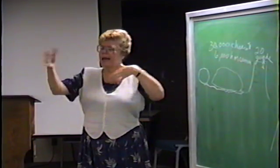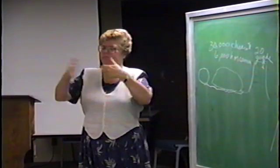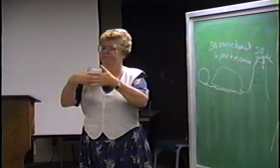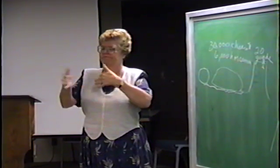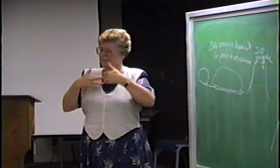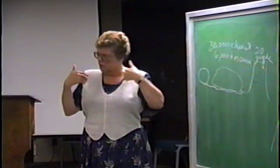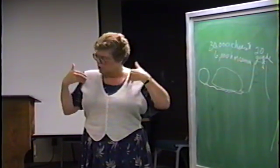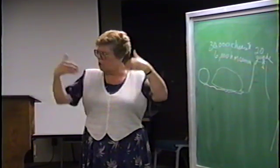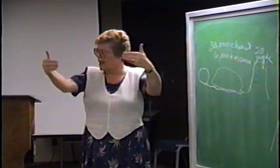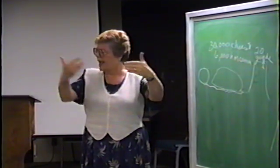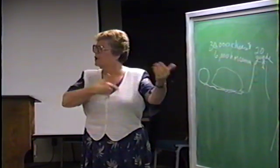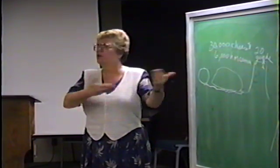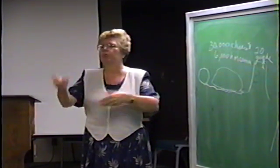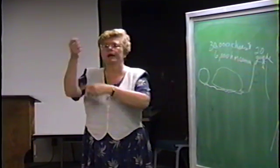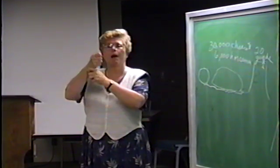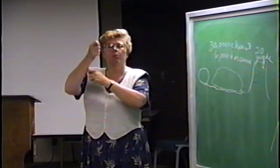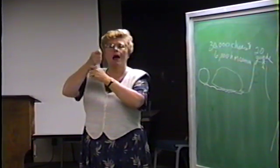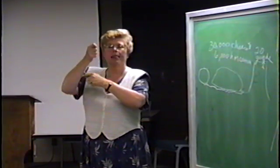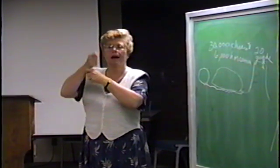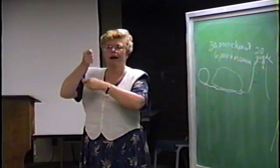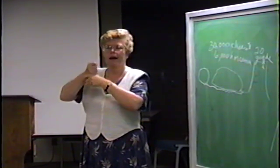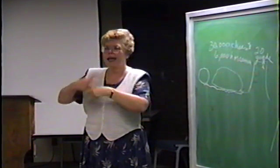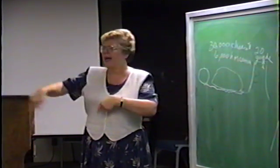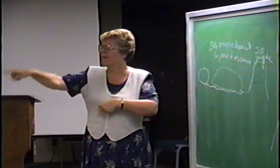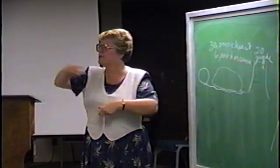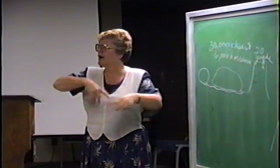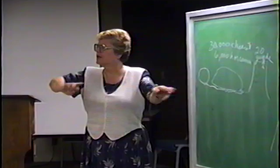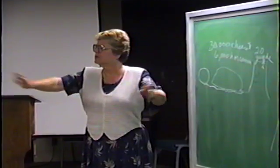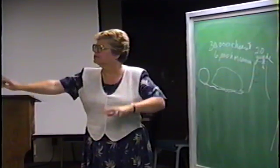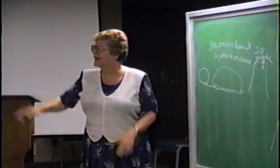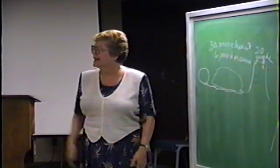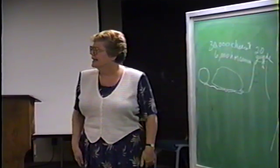Everybody, who hit me, bring a brother. Everybody was ready.